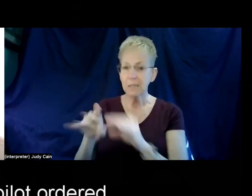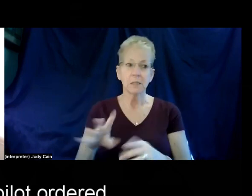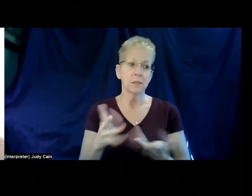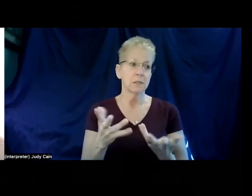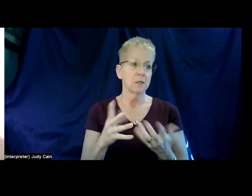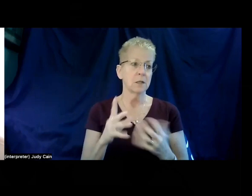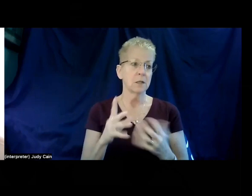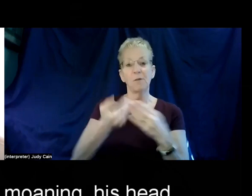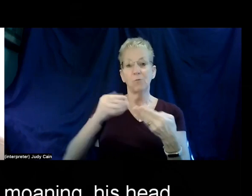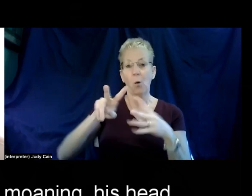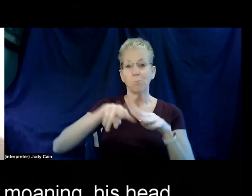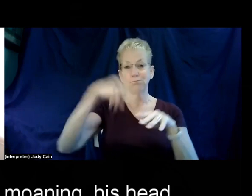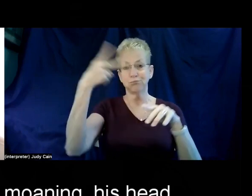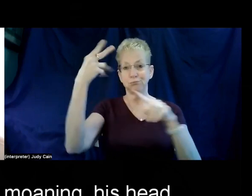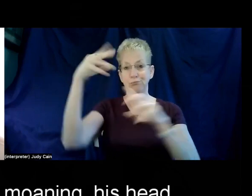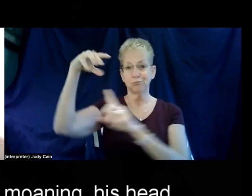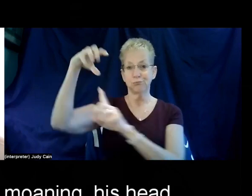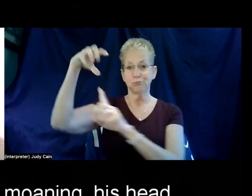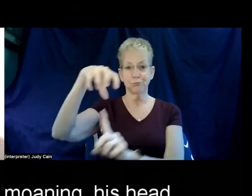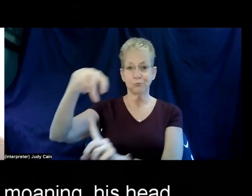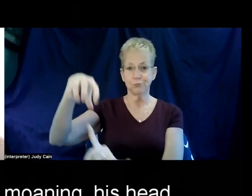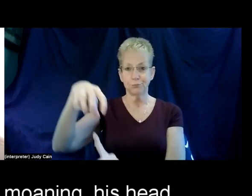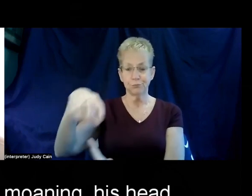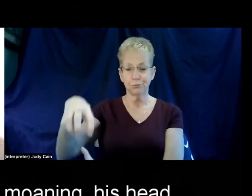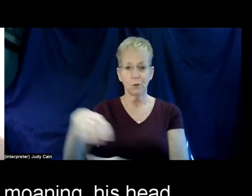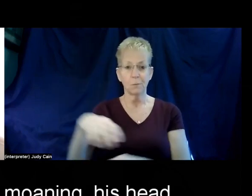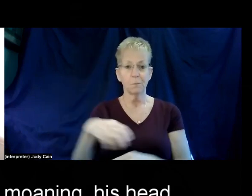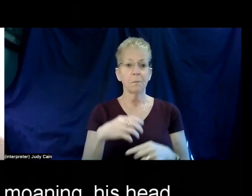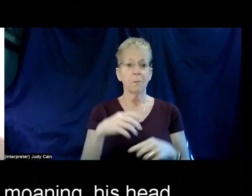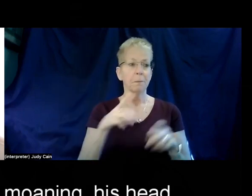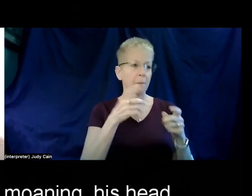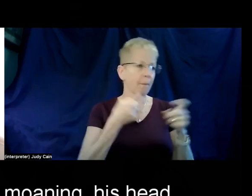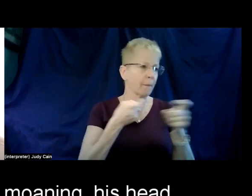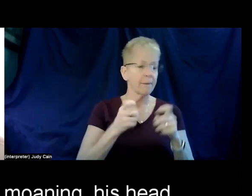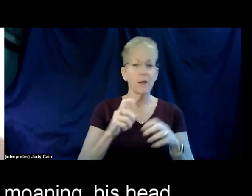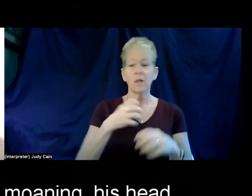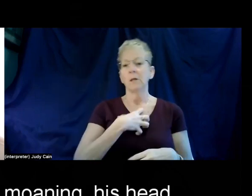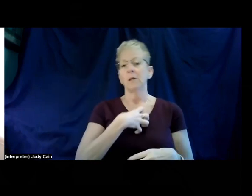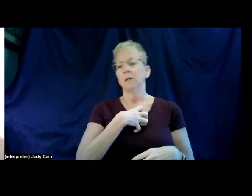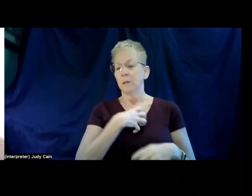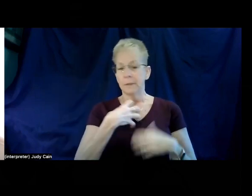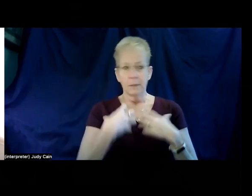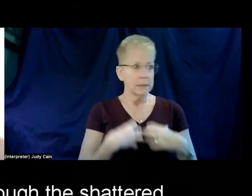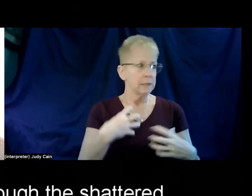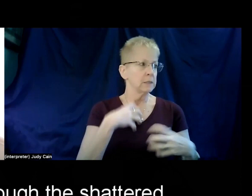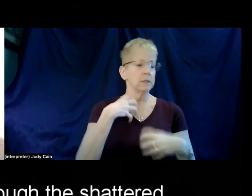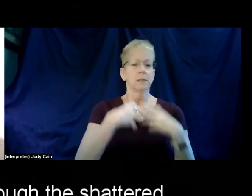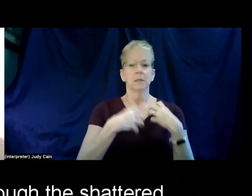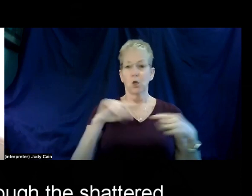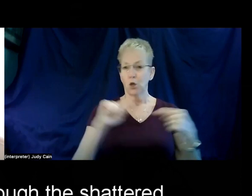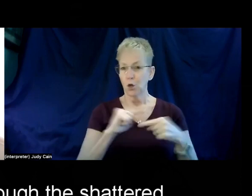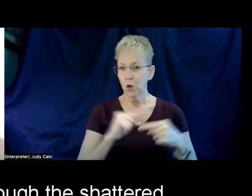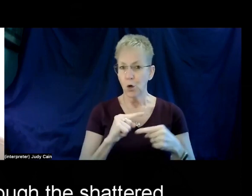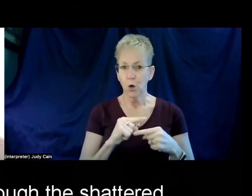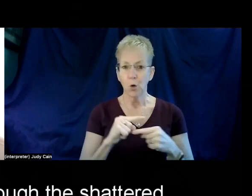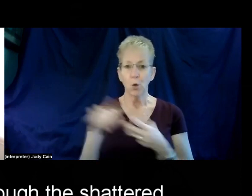bail out. The navigator was moaning, his head lolling as he held his belly. Wind whistled